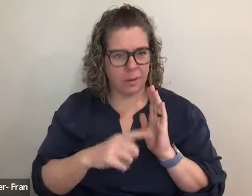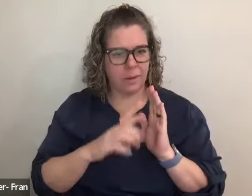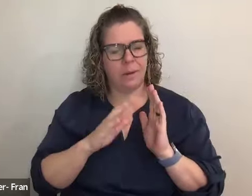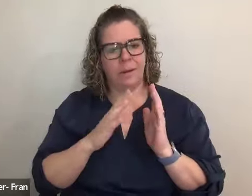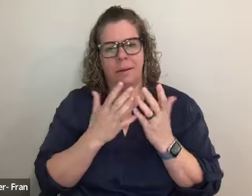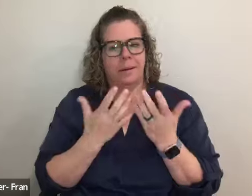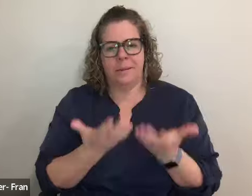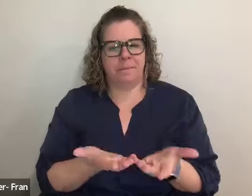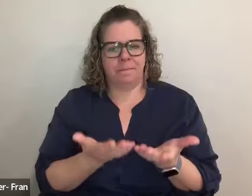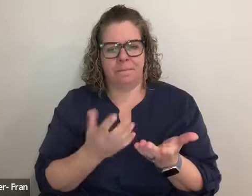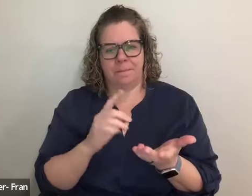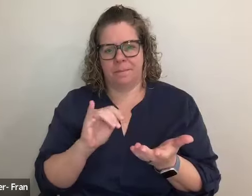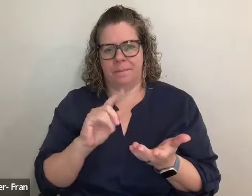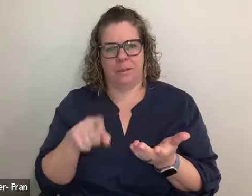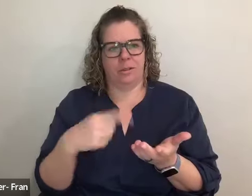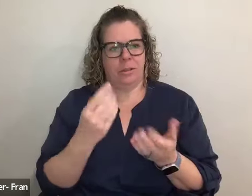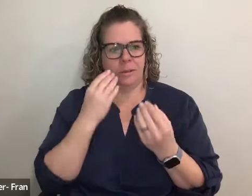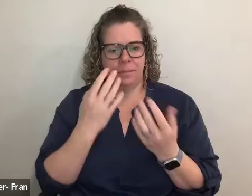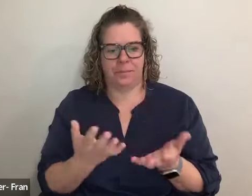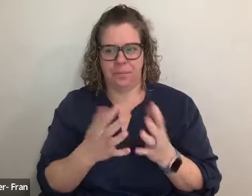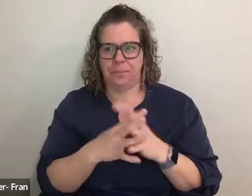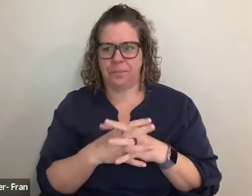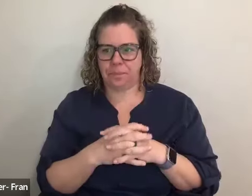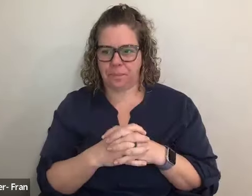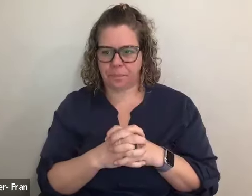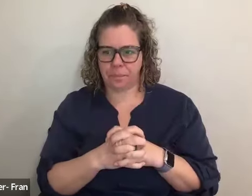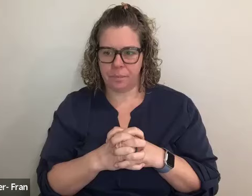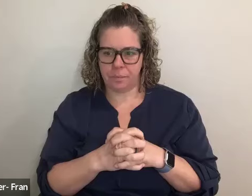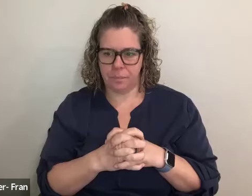100% just information.